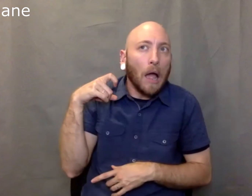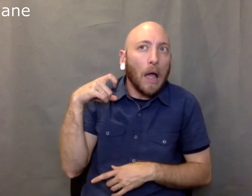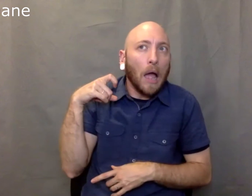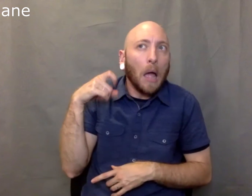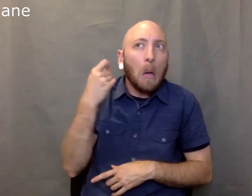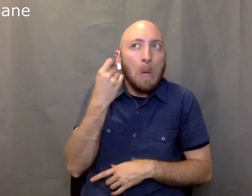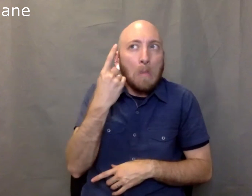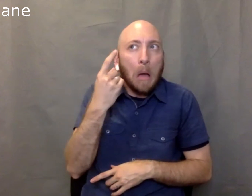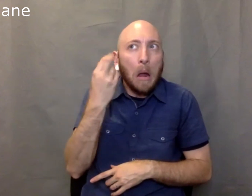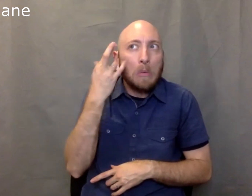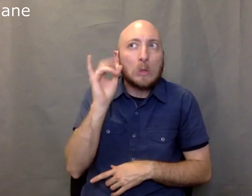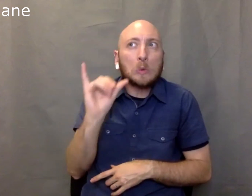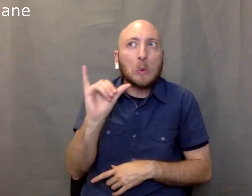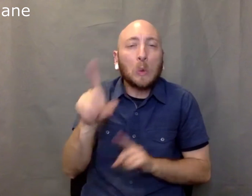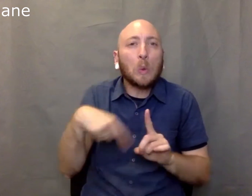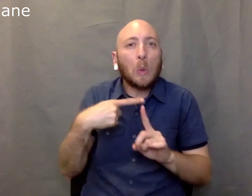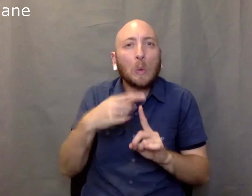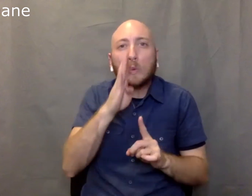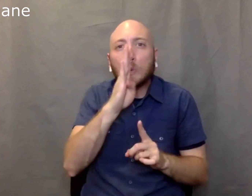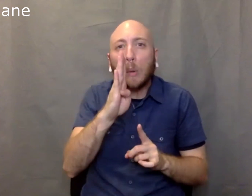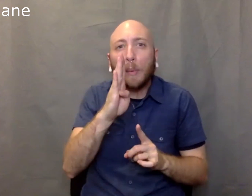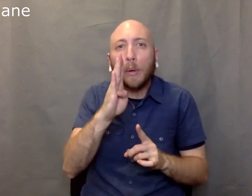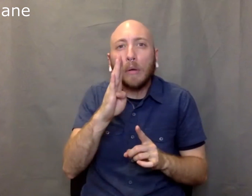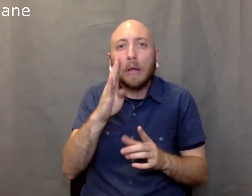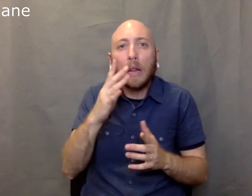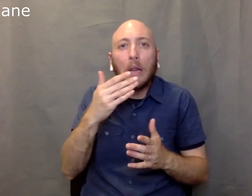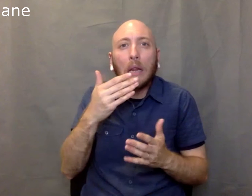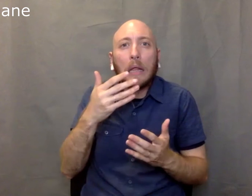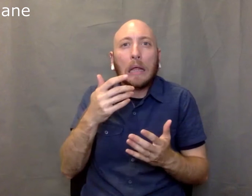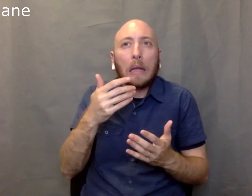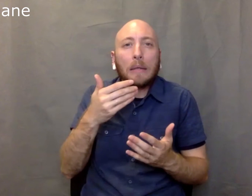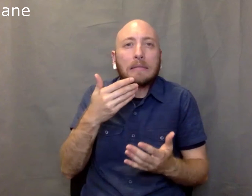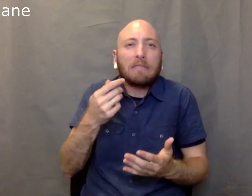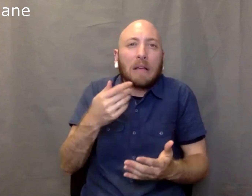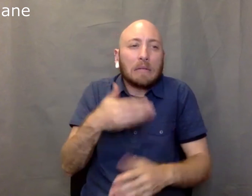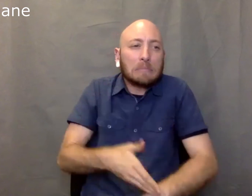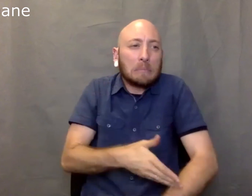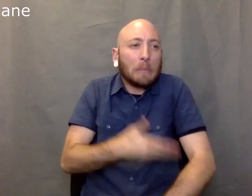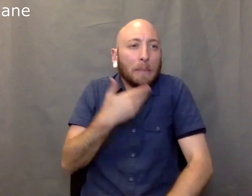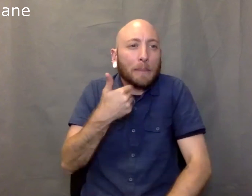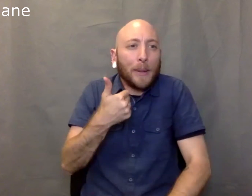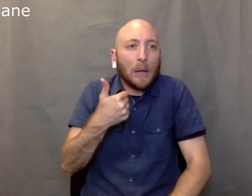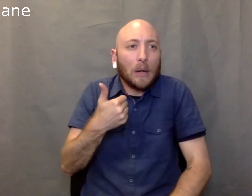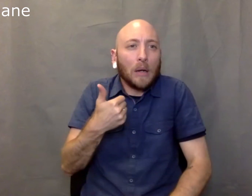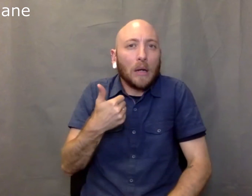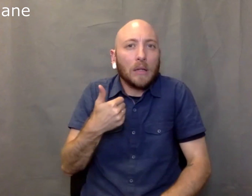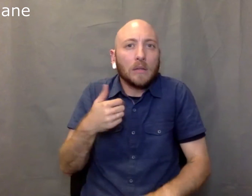unmanageable. Of course, I still didn't deal with my fear. I had no faith, which I think plays such a big part of my life today.